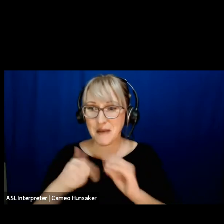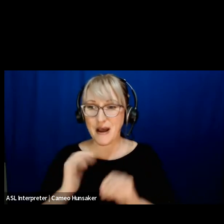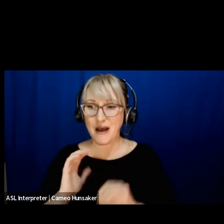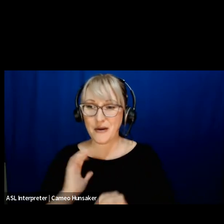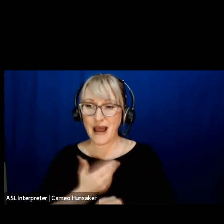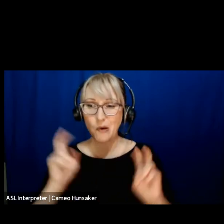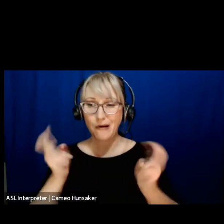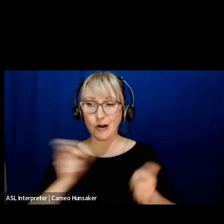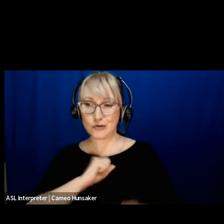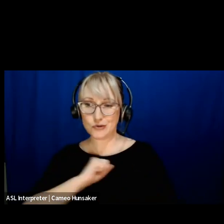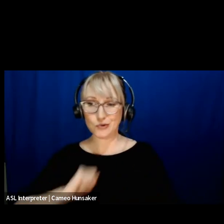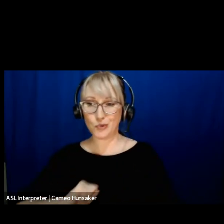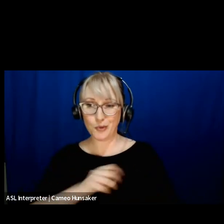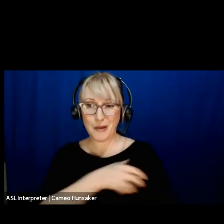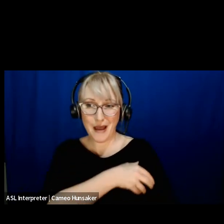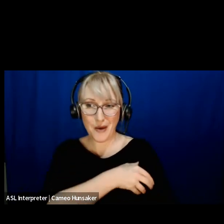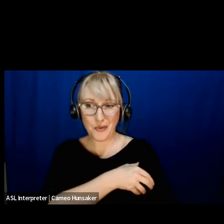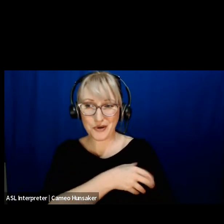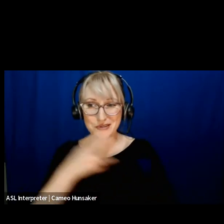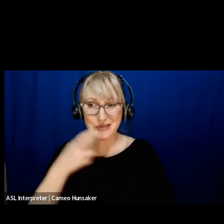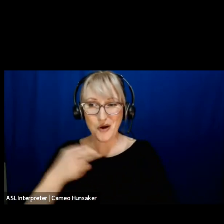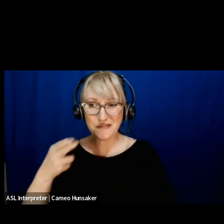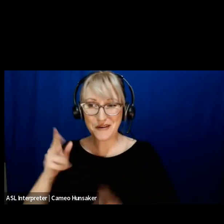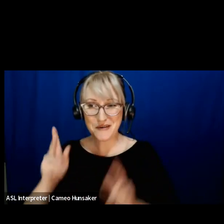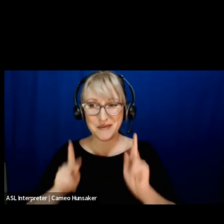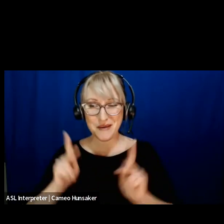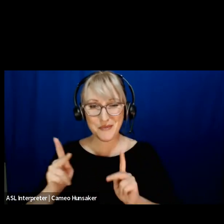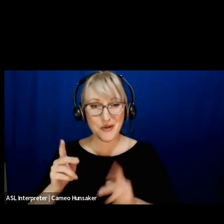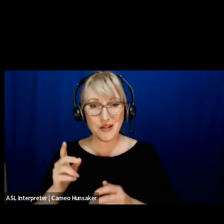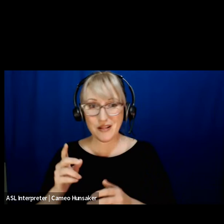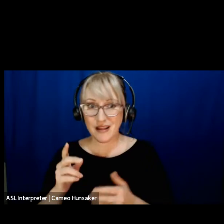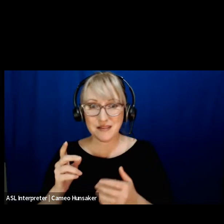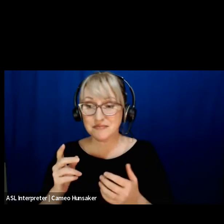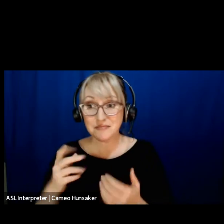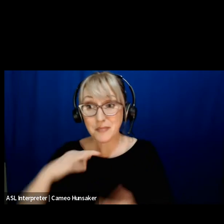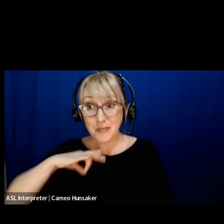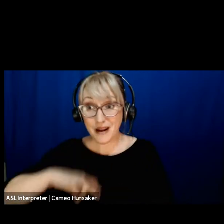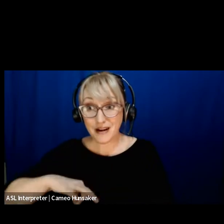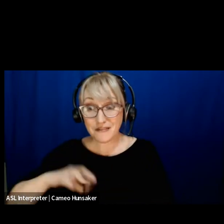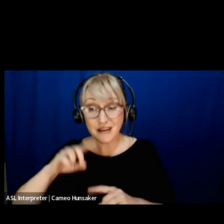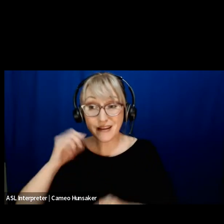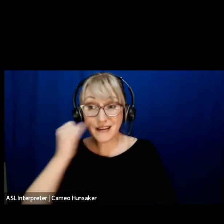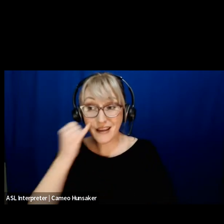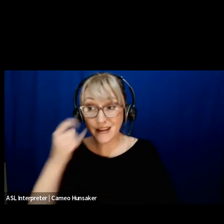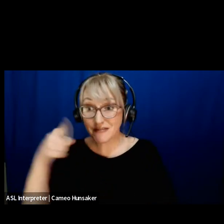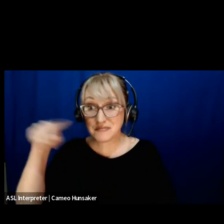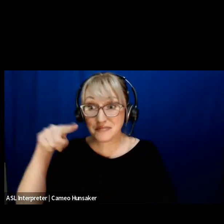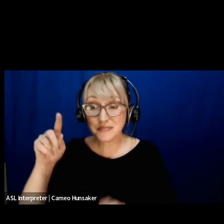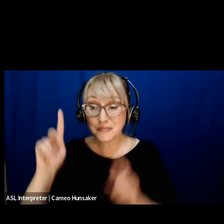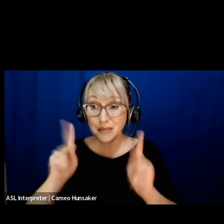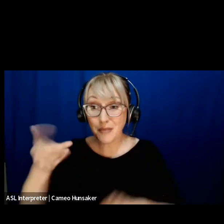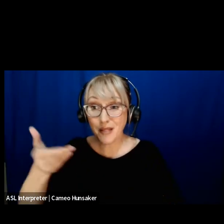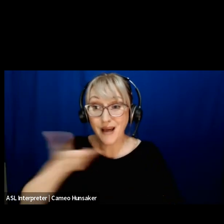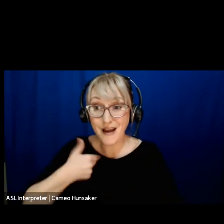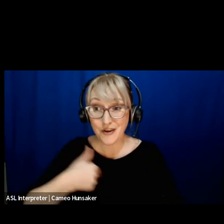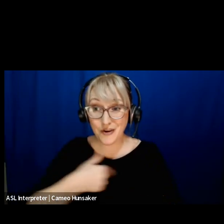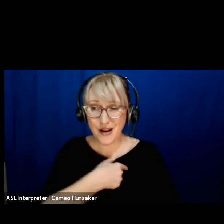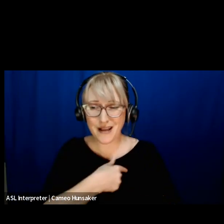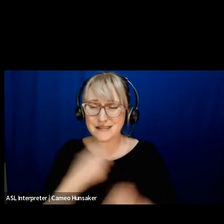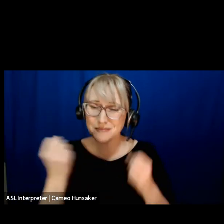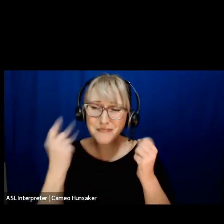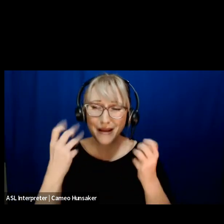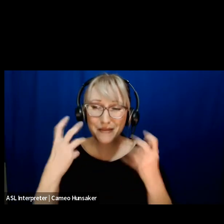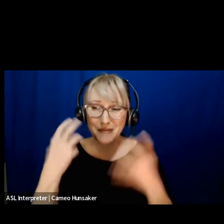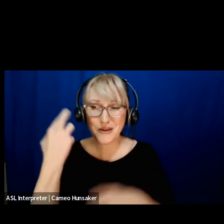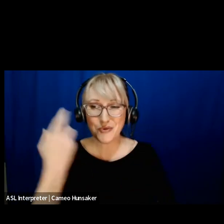hearing people and what we would bring to the table to different employers, and all of the many reasons why